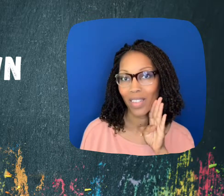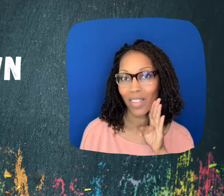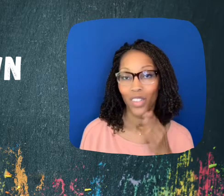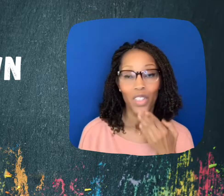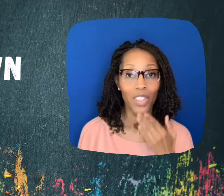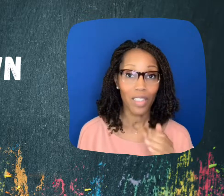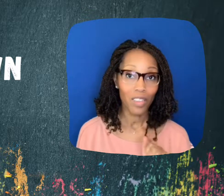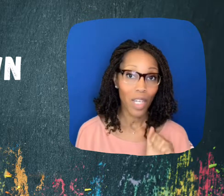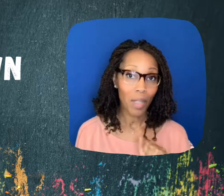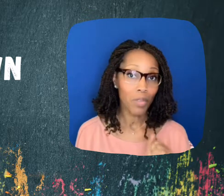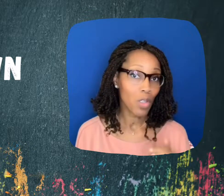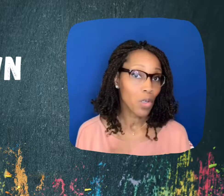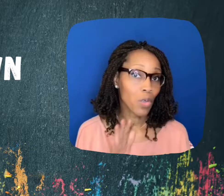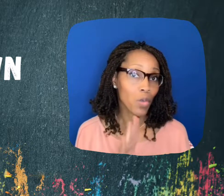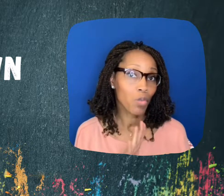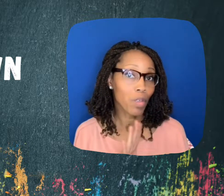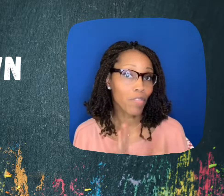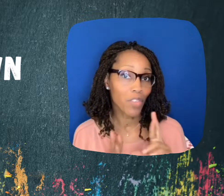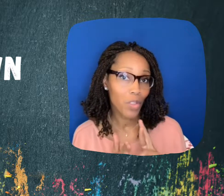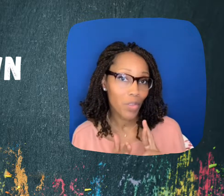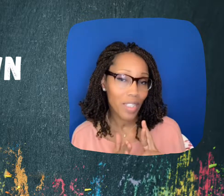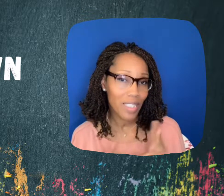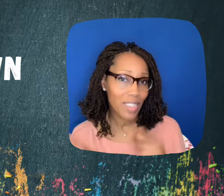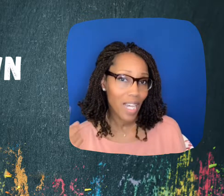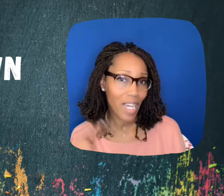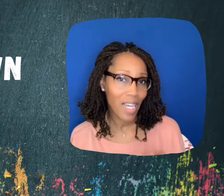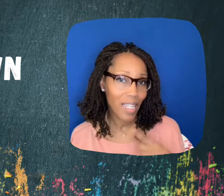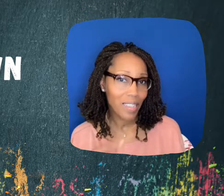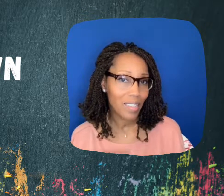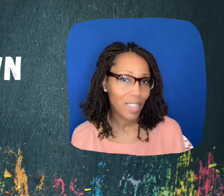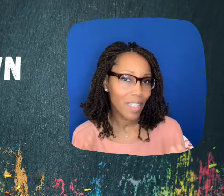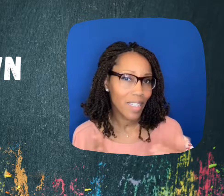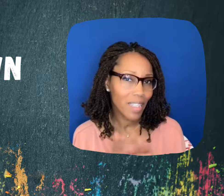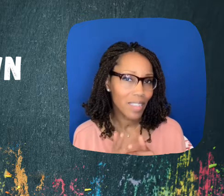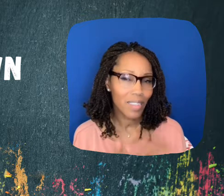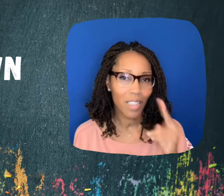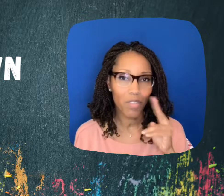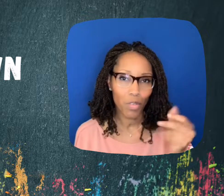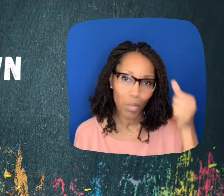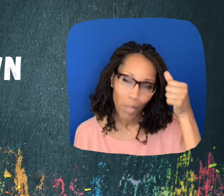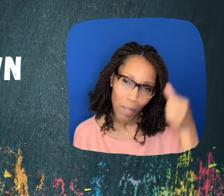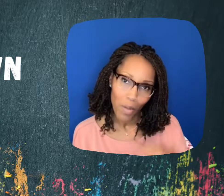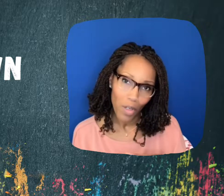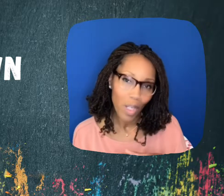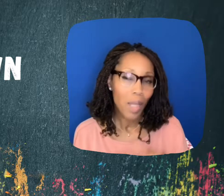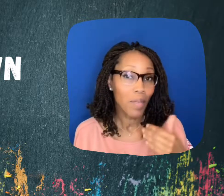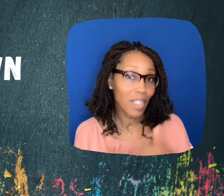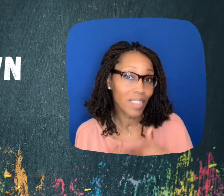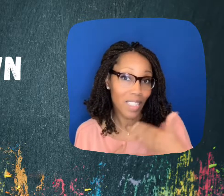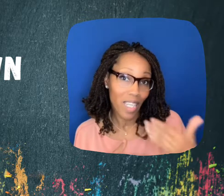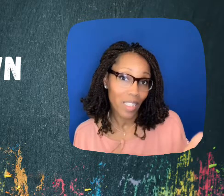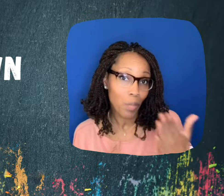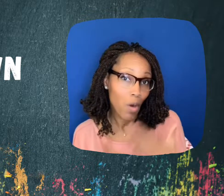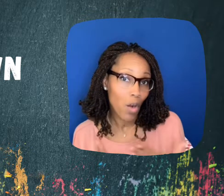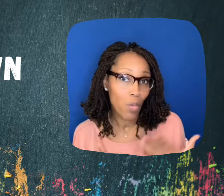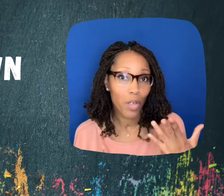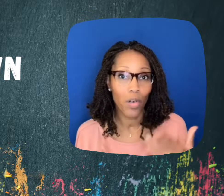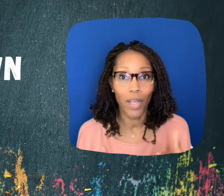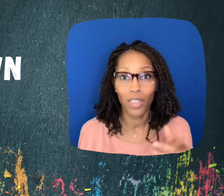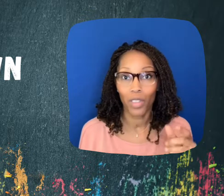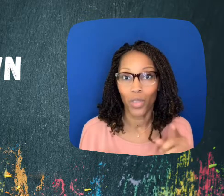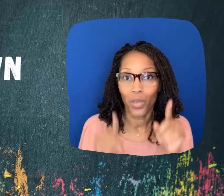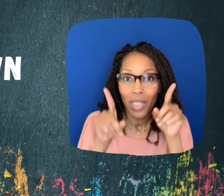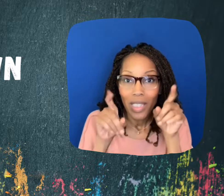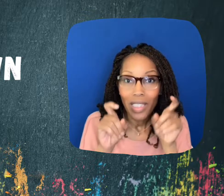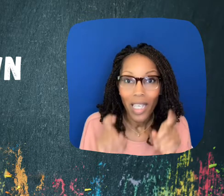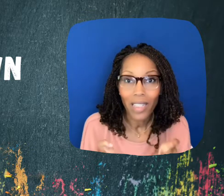brown. Good job. So review these signs again to see if you remember, because the next part we're